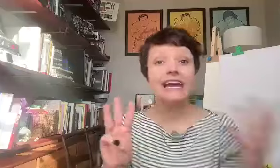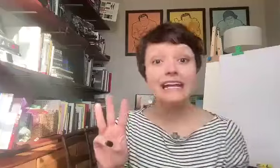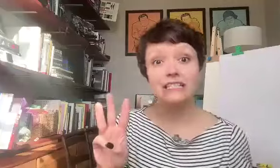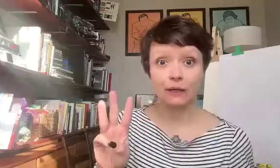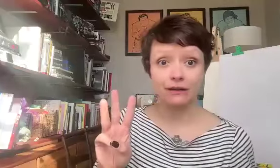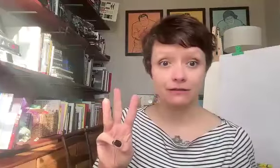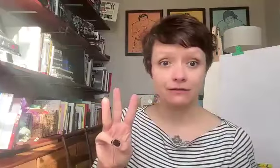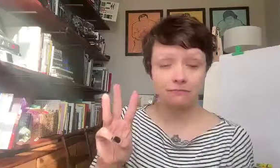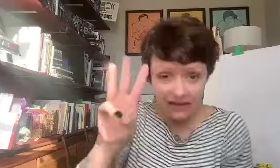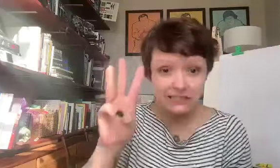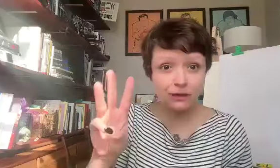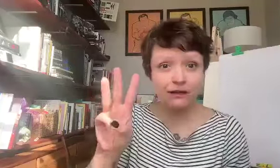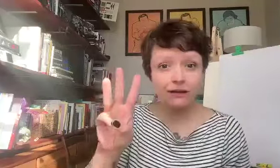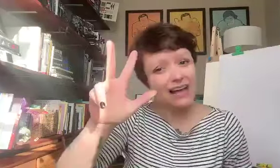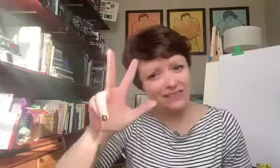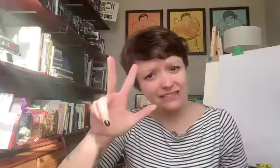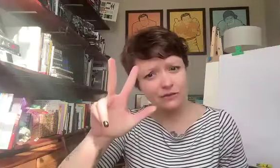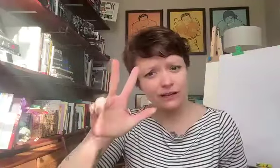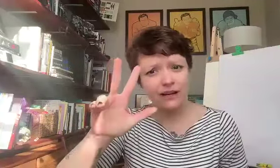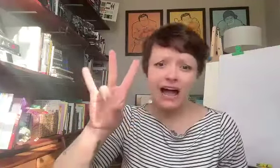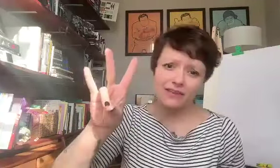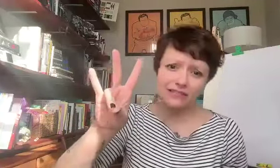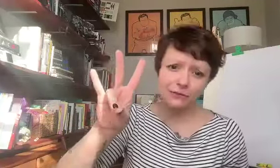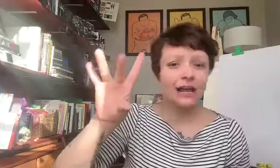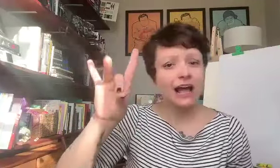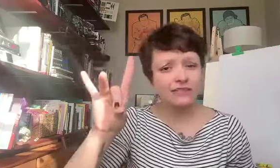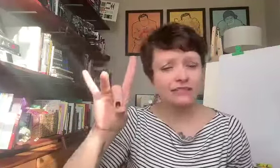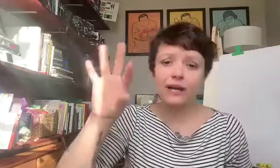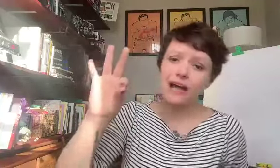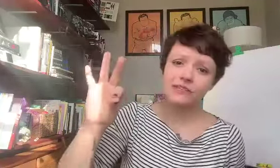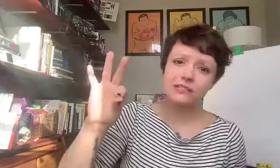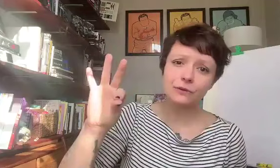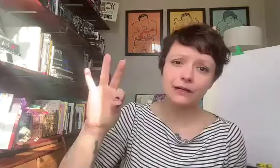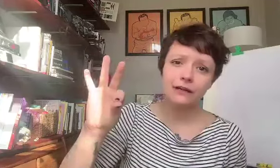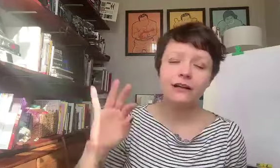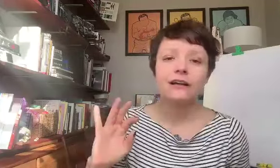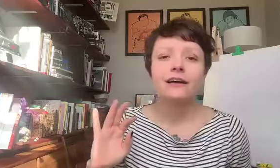it is 3. It is 3. And this is 3. And this is 3. And this is 3. And this is 3.